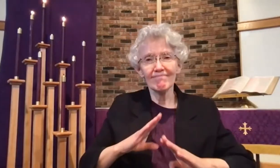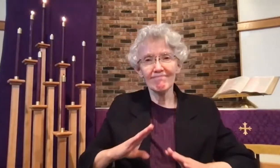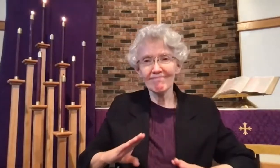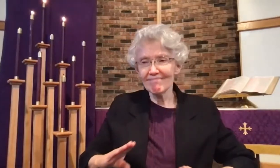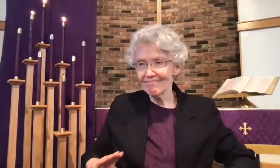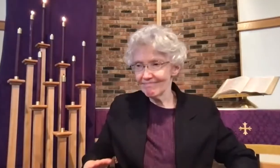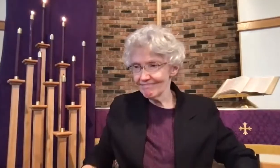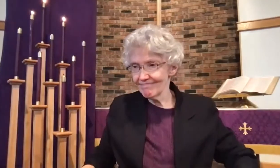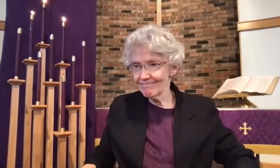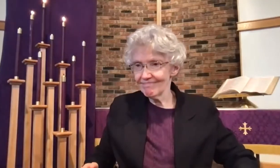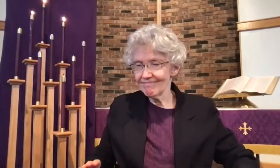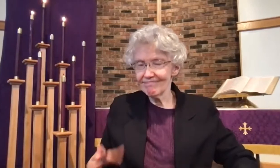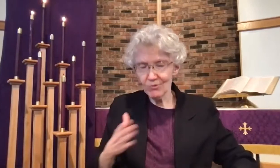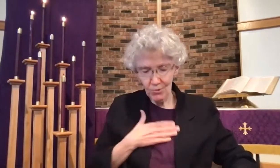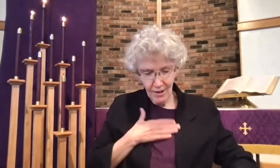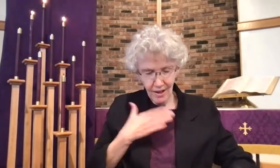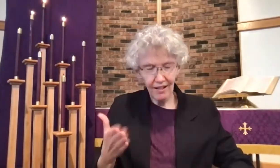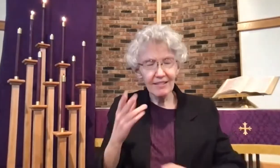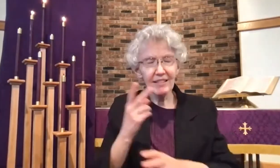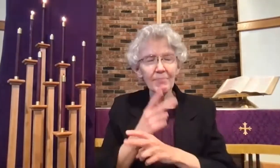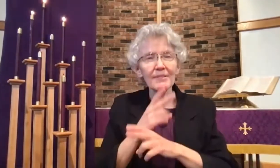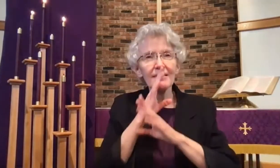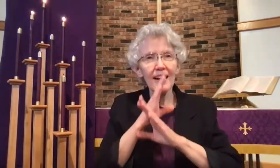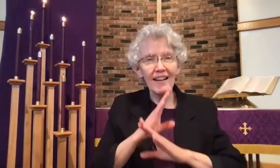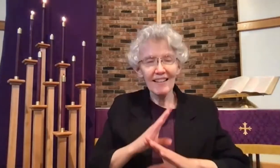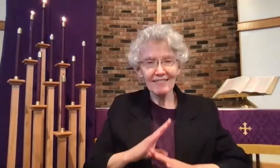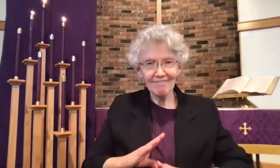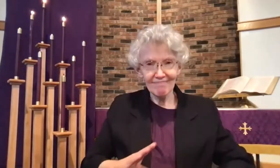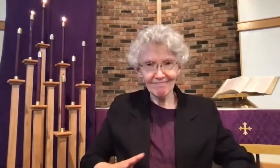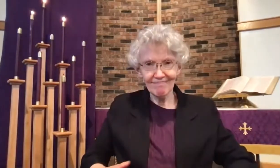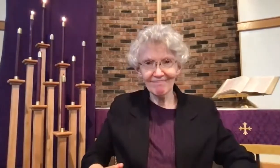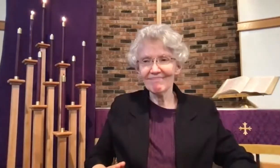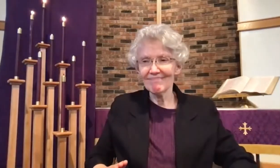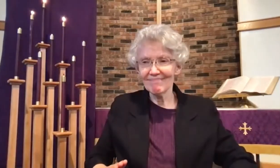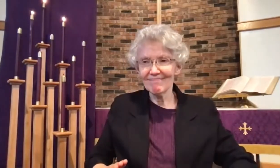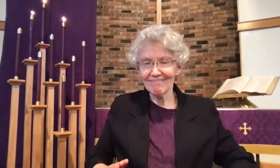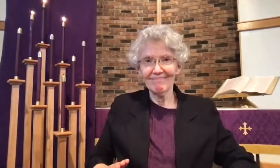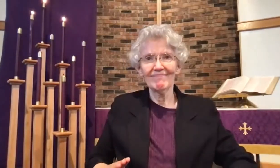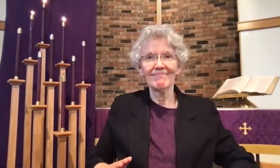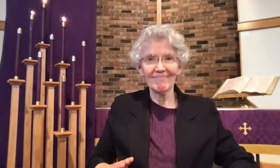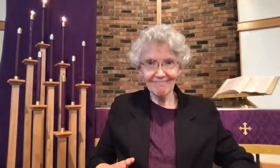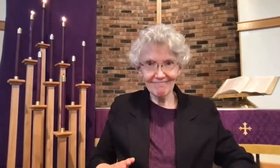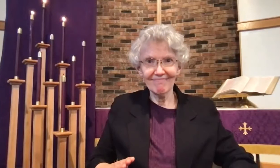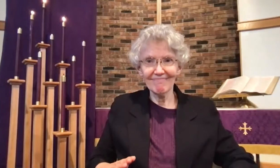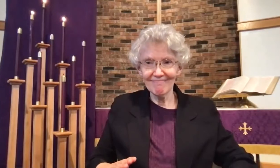And Jesus stood there while he was being persecuted, and he remained silent.